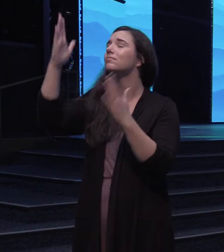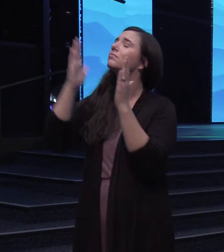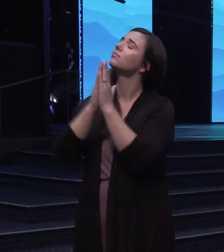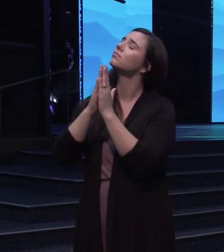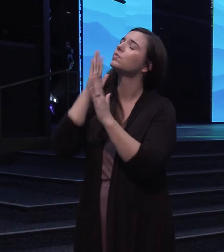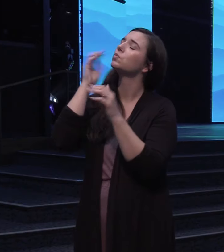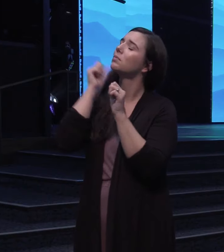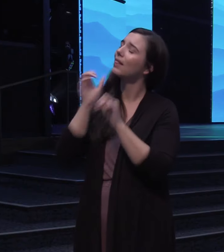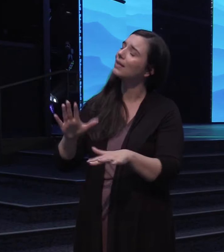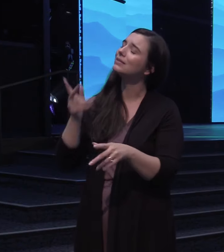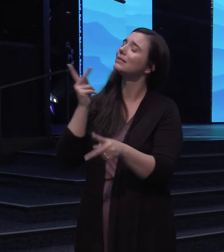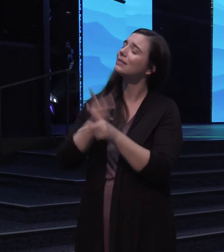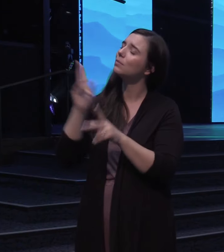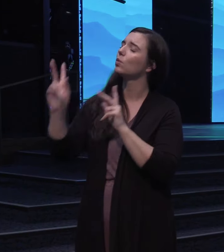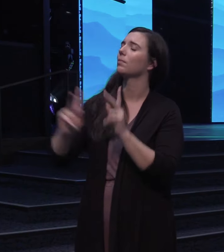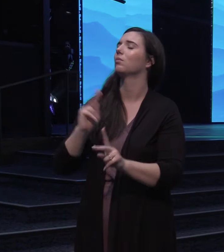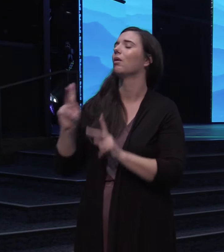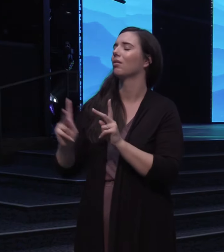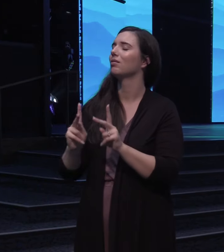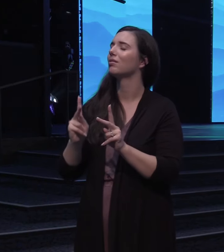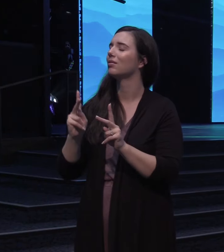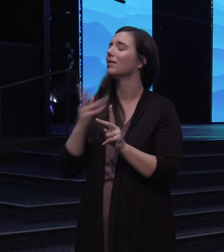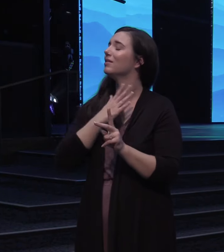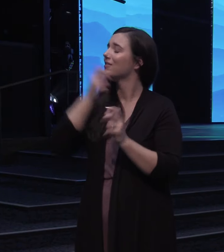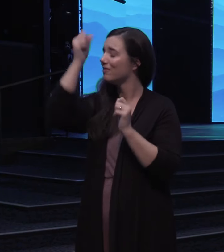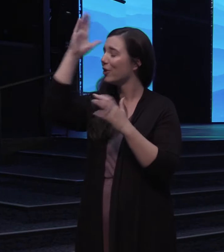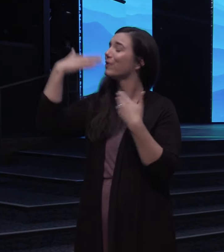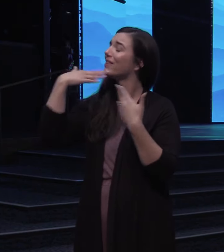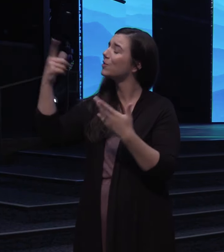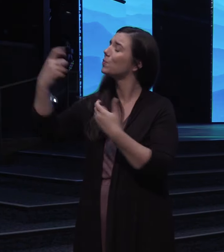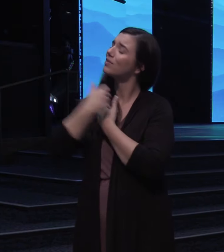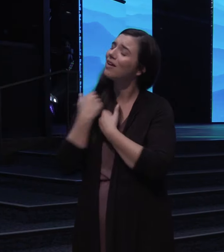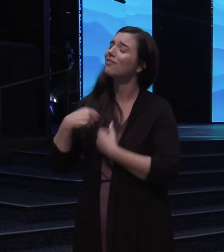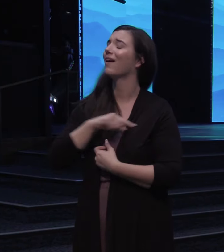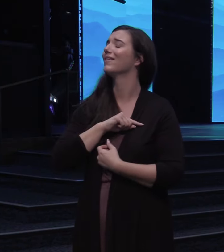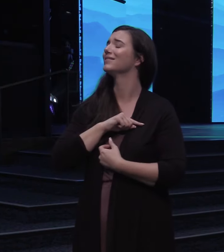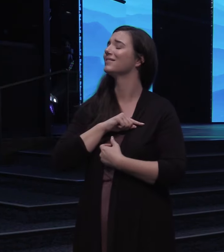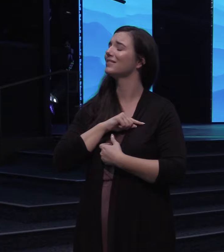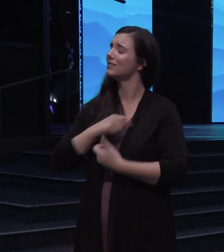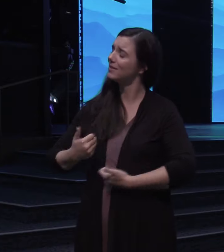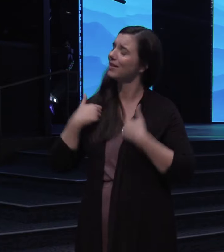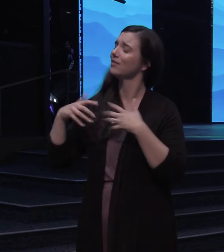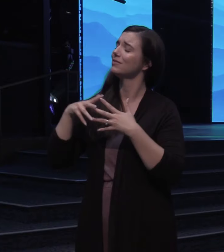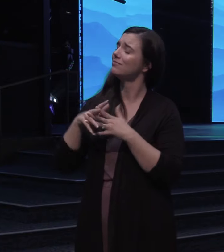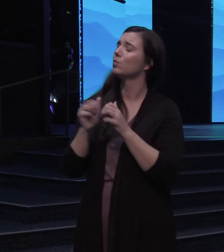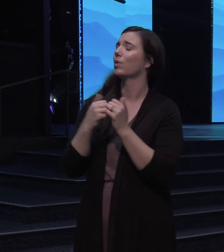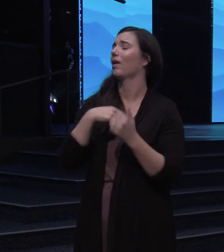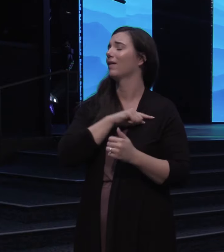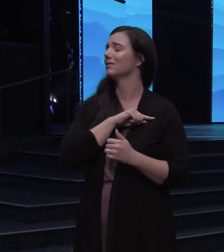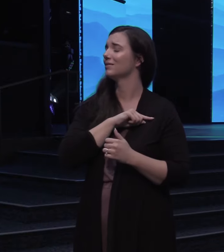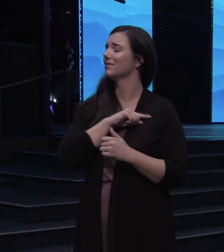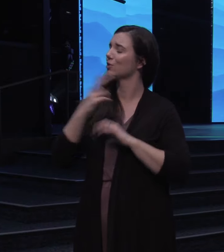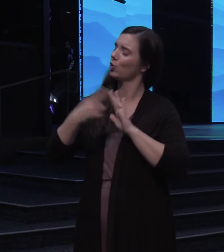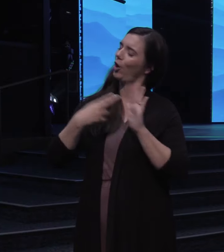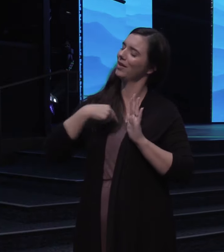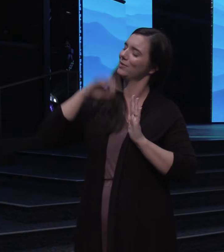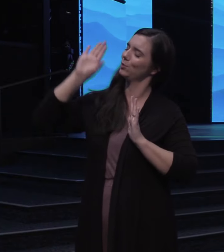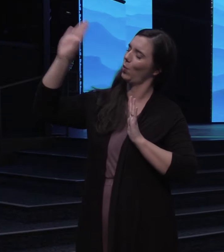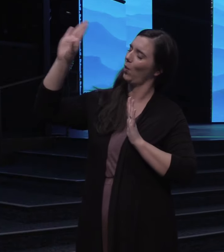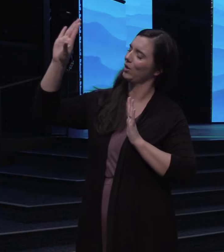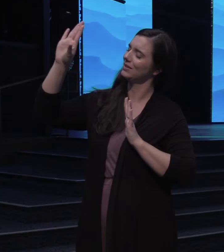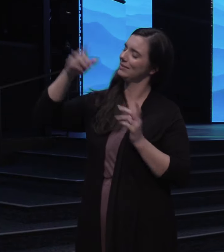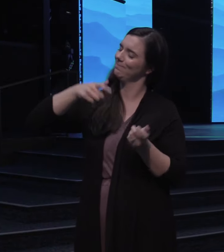you would bless and keep your people. Father, thank you that you love us, that you dwell with us, that you've called us your own and you've called